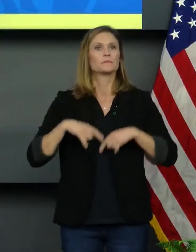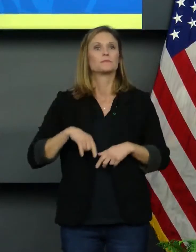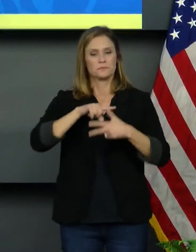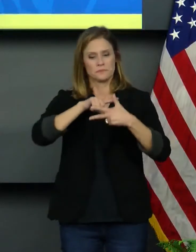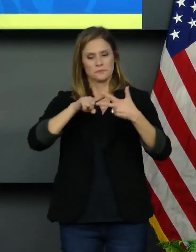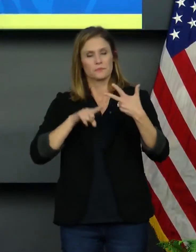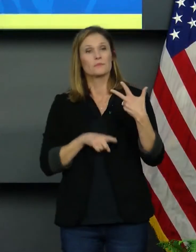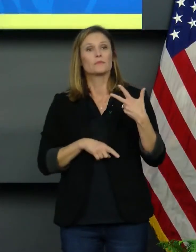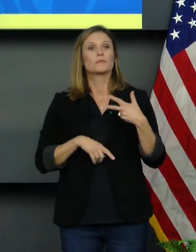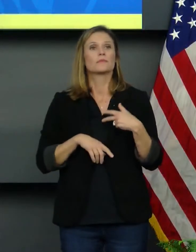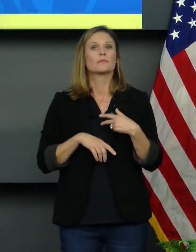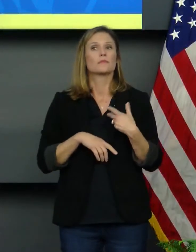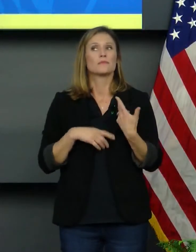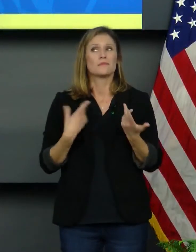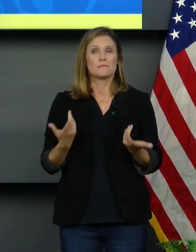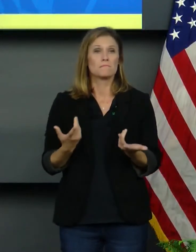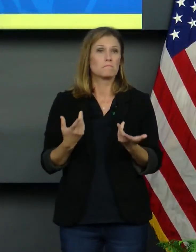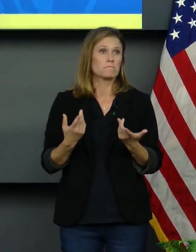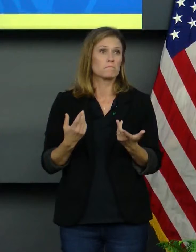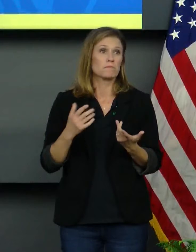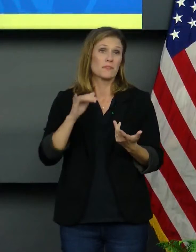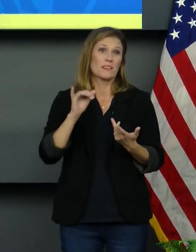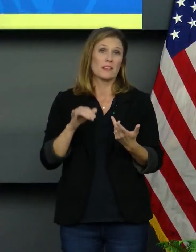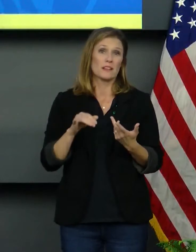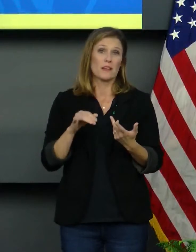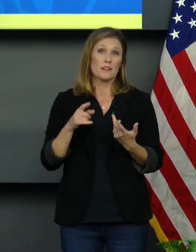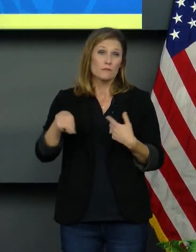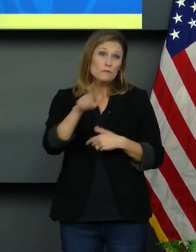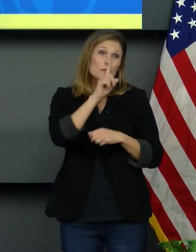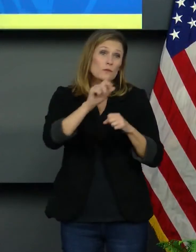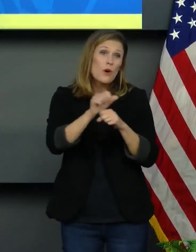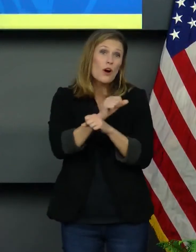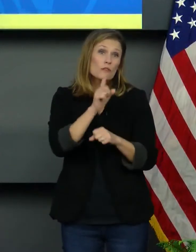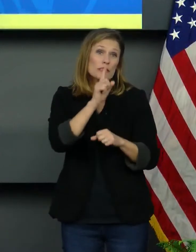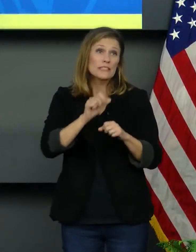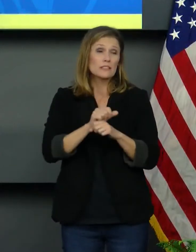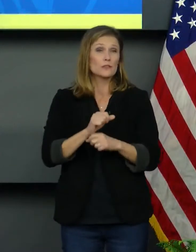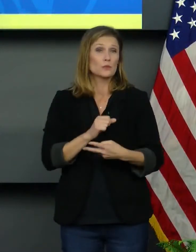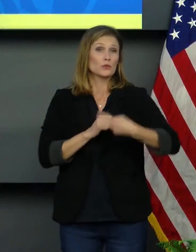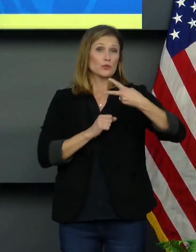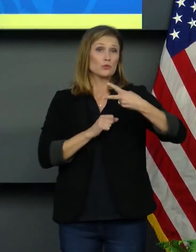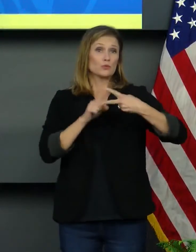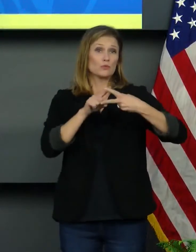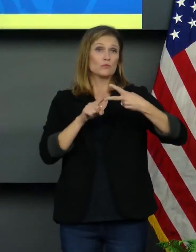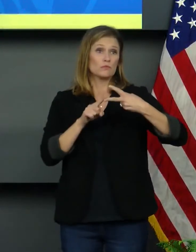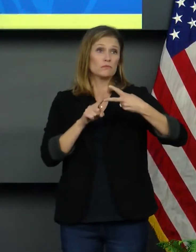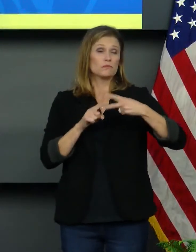And ideally, you're doing at least 2 of those things.